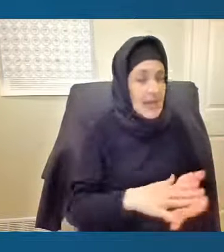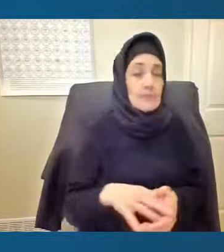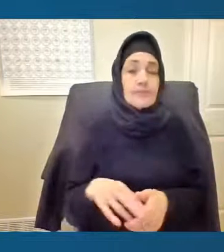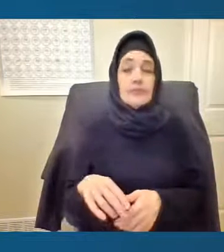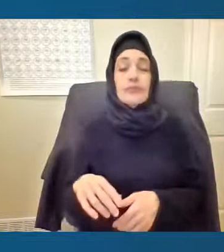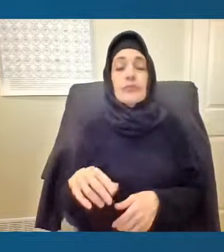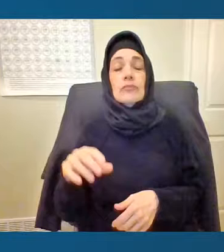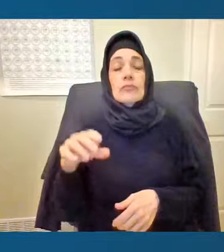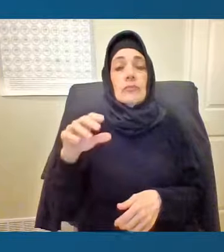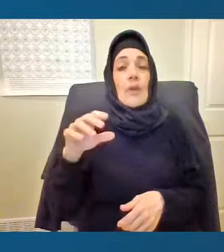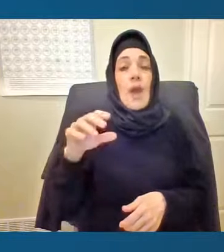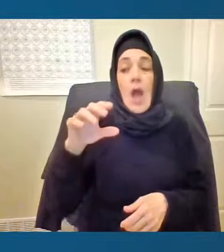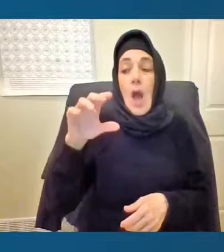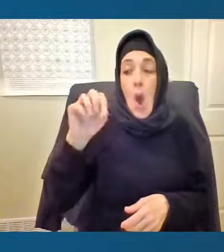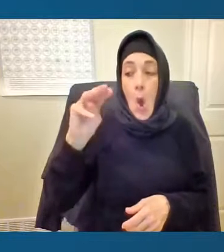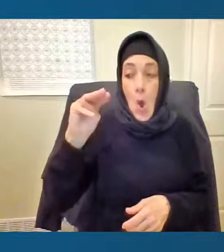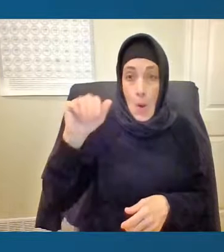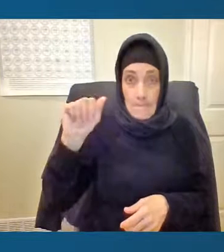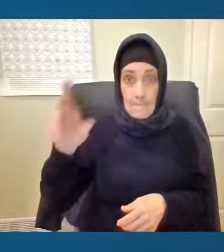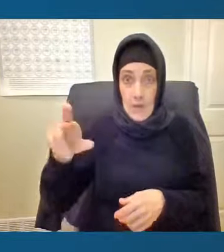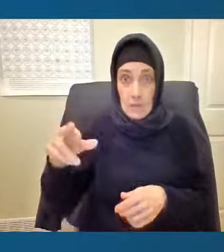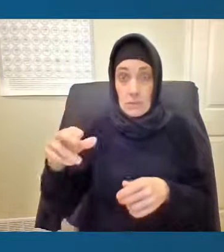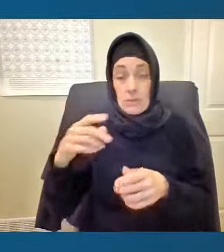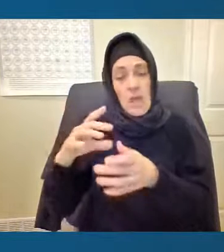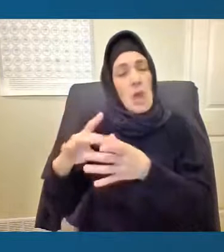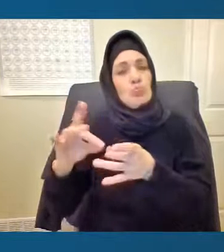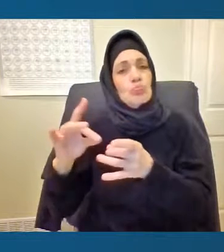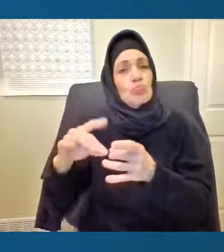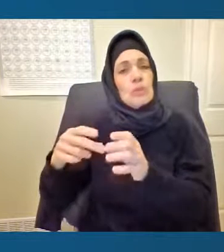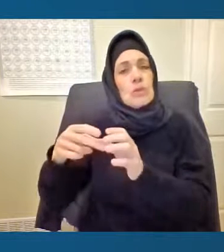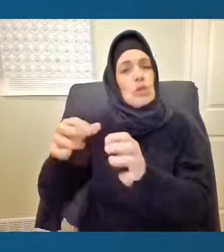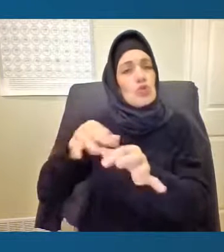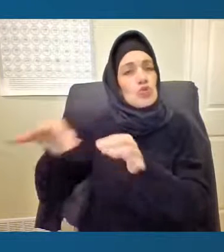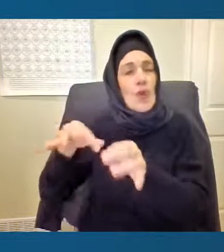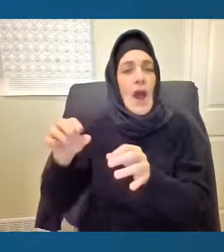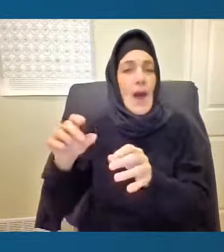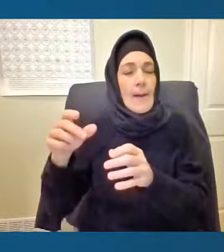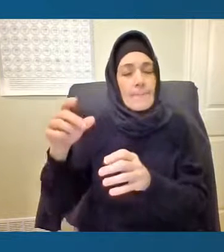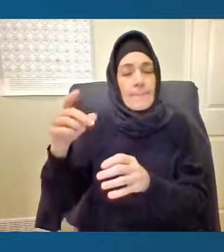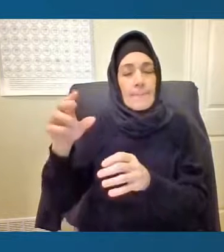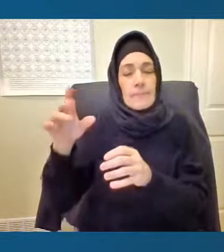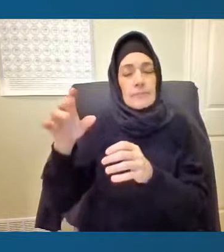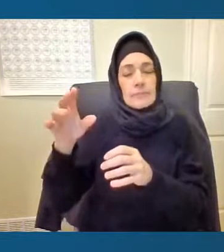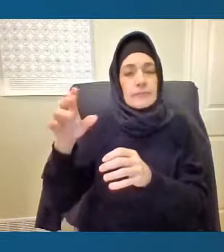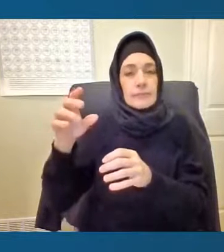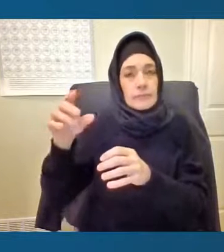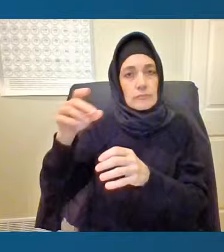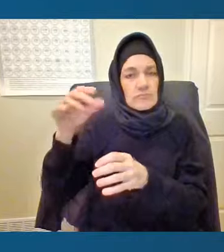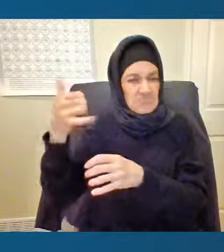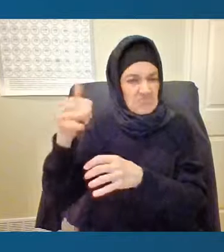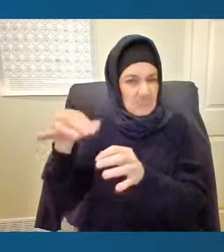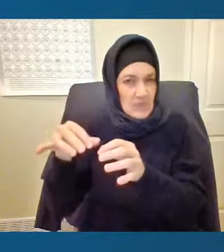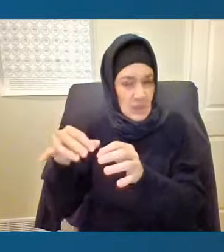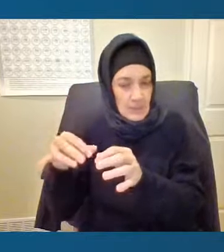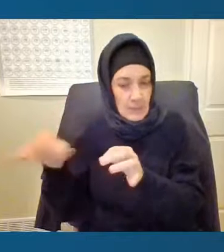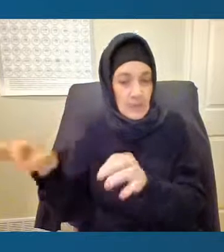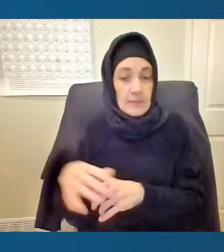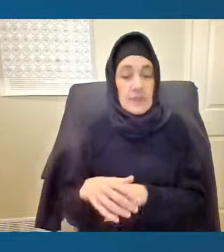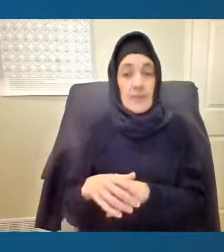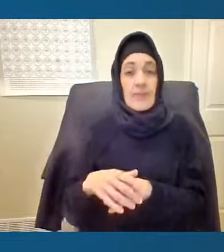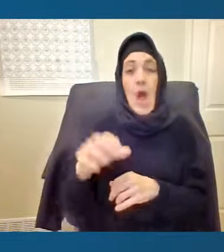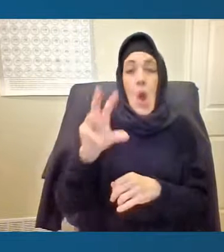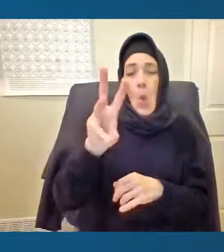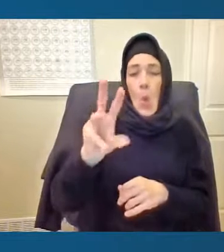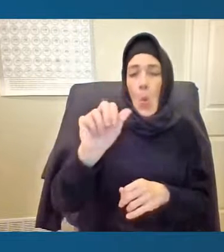Waqaf, you know, waqf. You see a waqf sign. What does it mean? Stop, right? So they say about Umar, kana waqafan inda